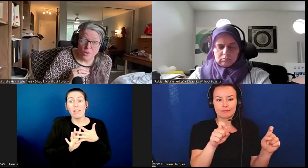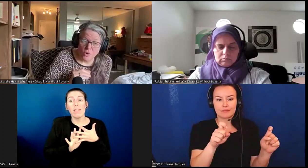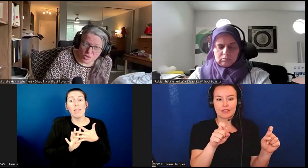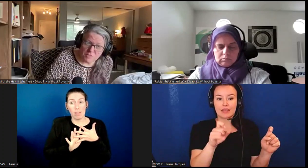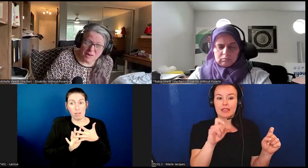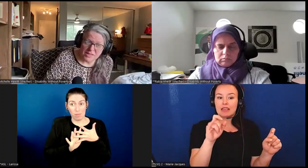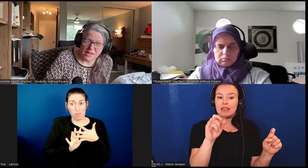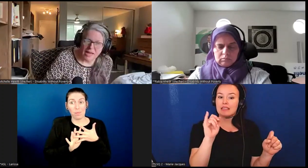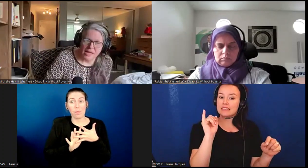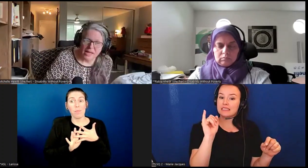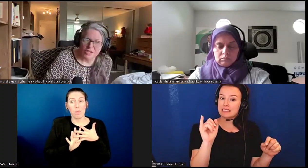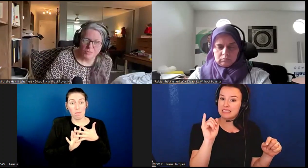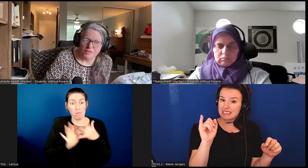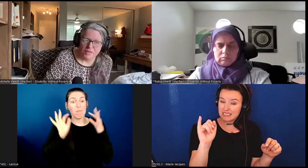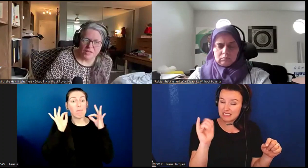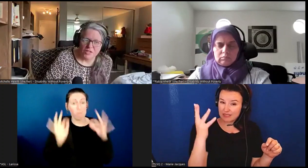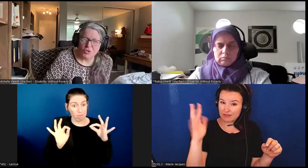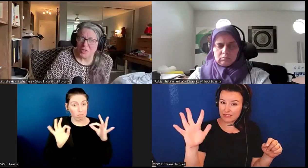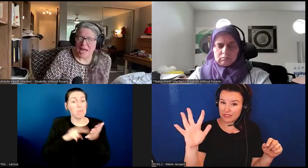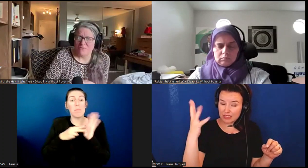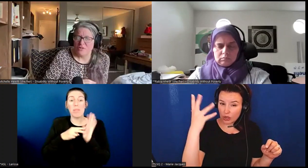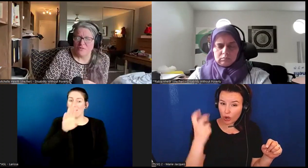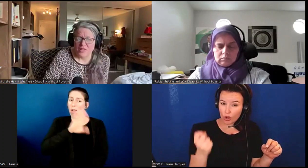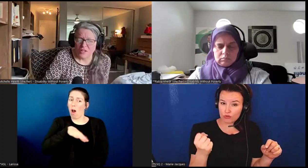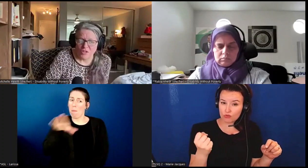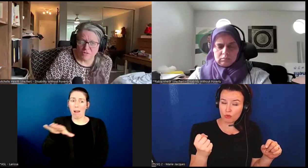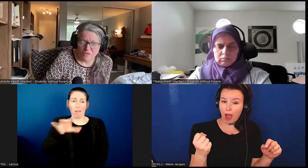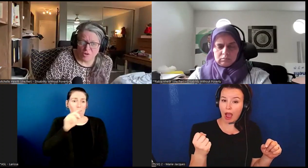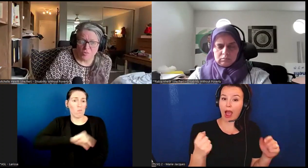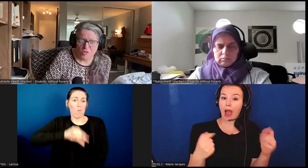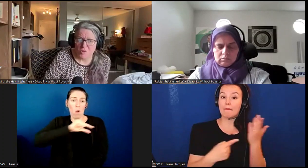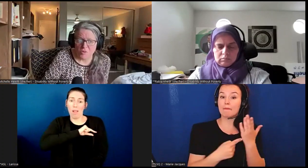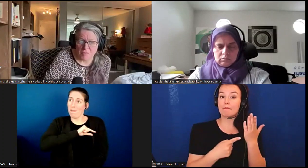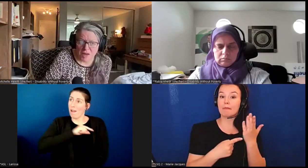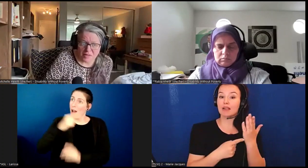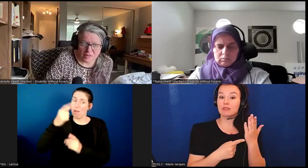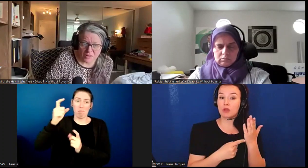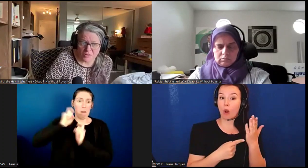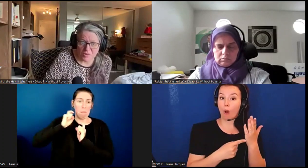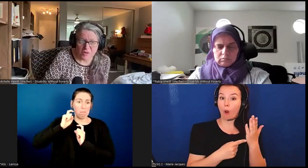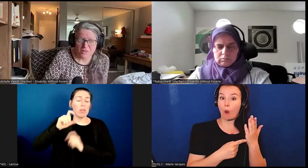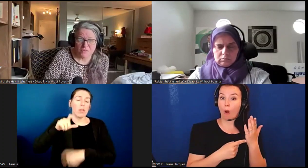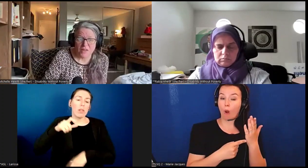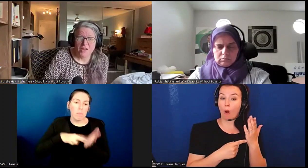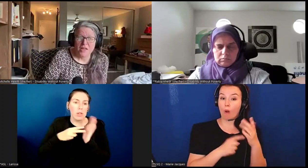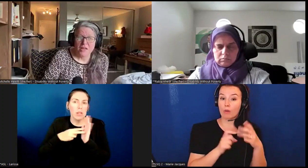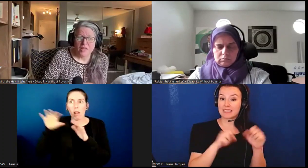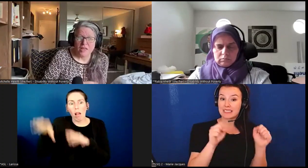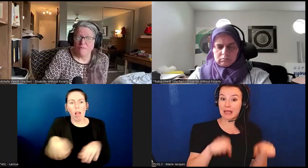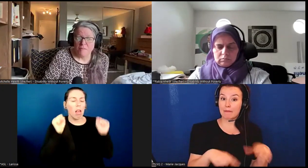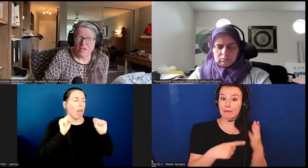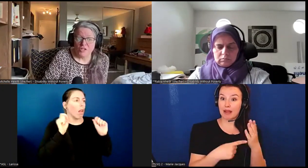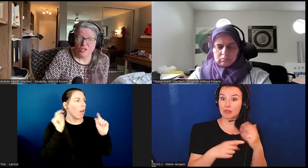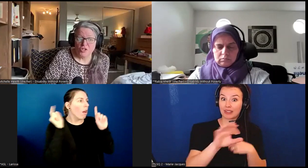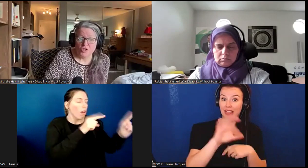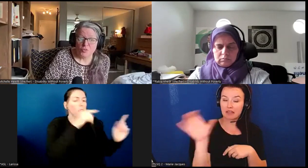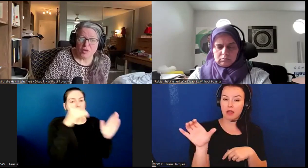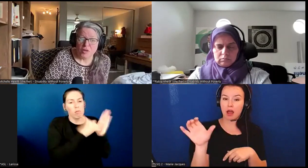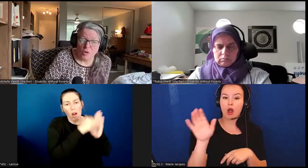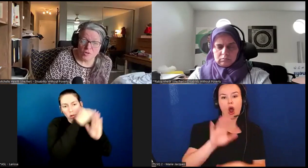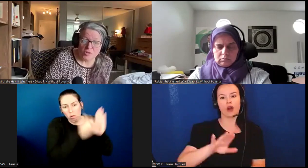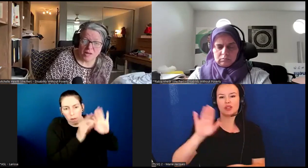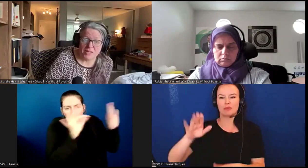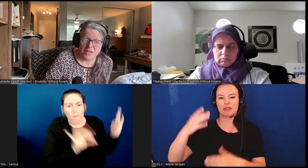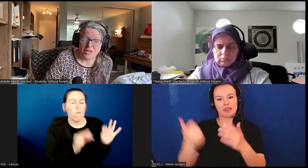you automatically eligible for this. You shouldn't have to fill in another form and do another medical and all the rest of it. The information should just